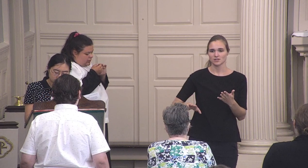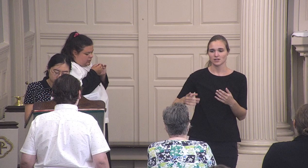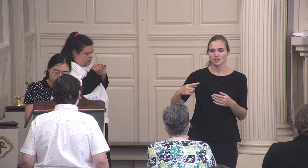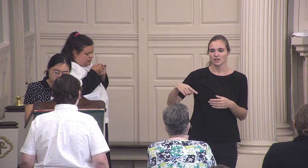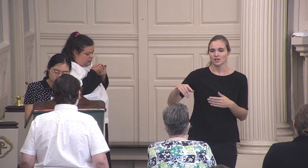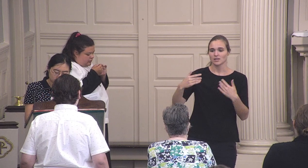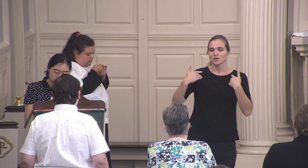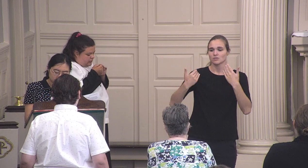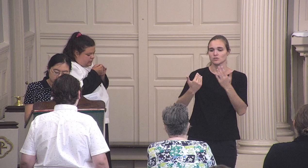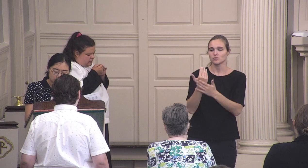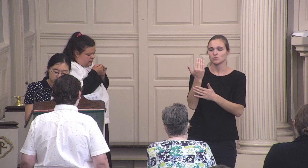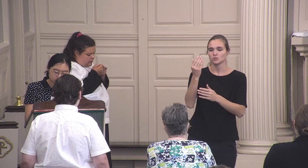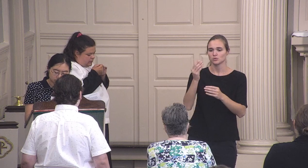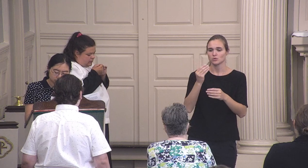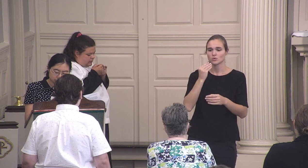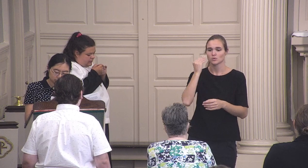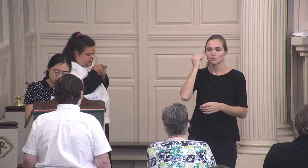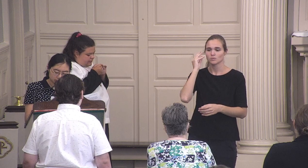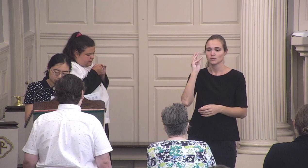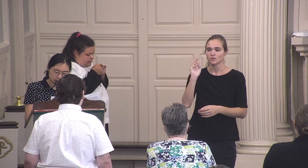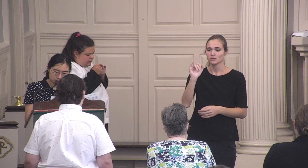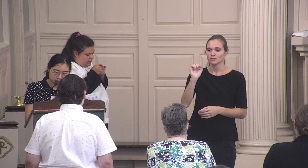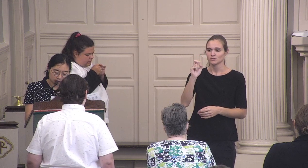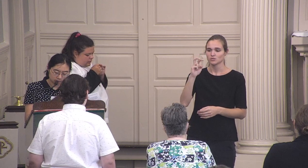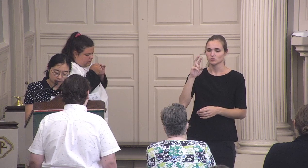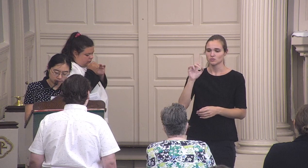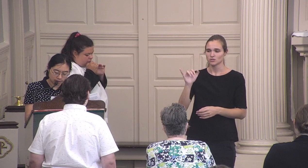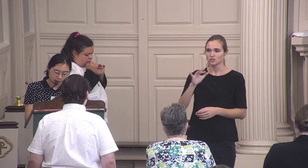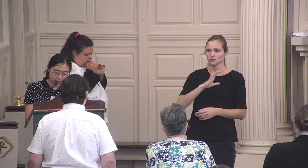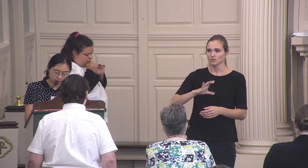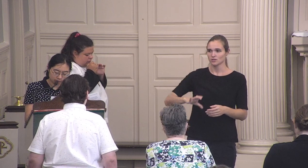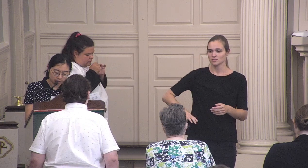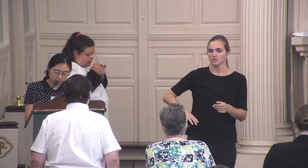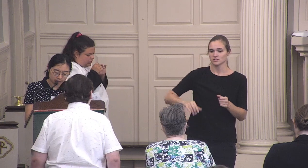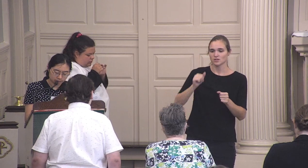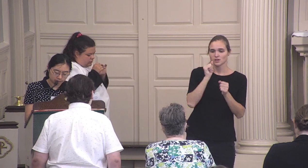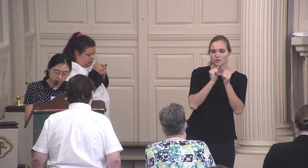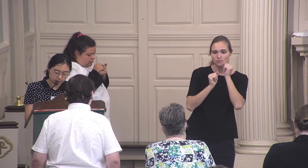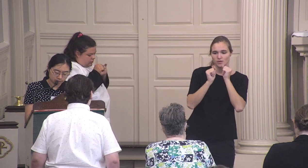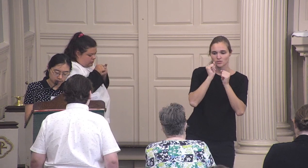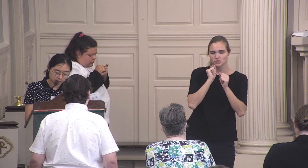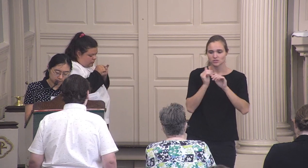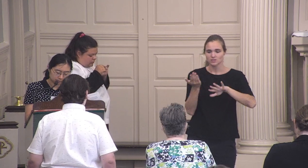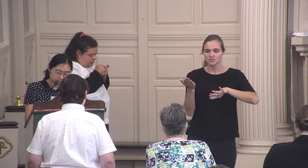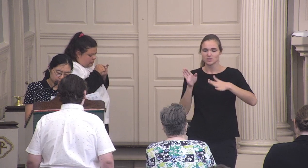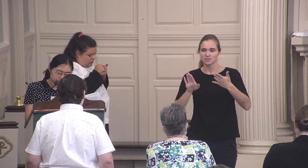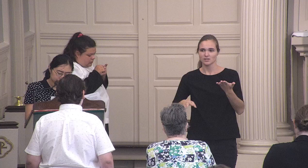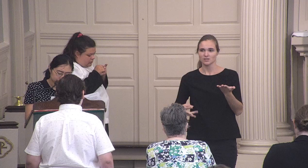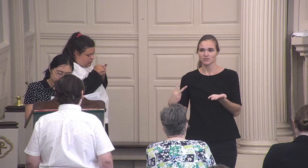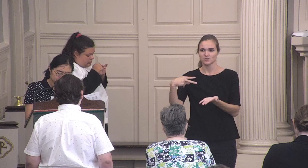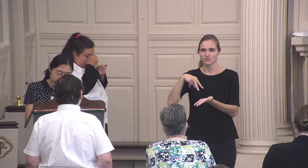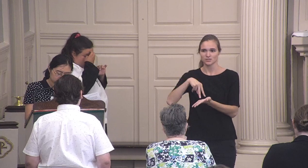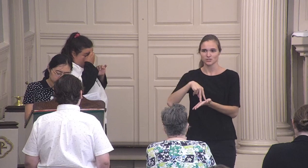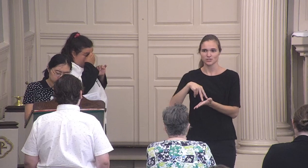find a new home in the mystery of Christ's passion, death, and resurrection.